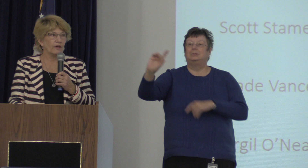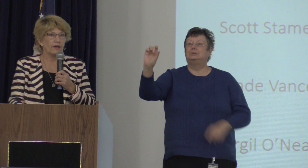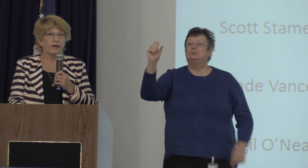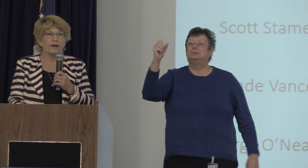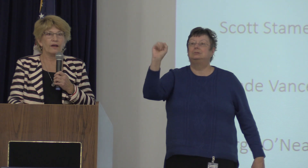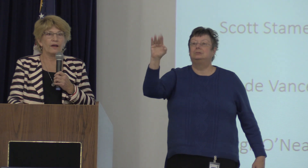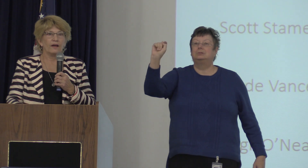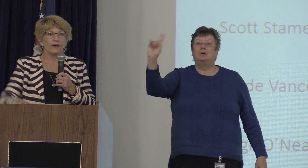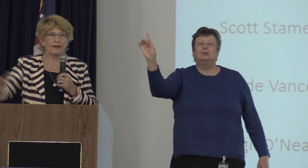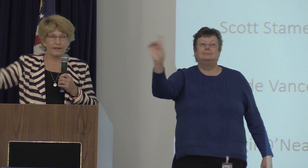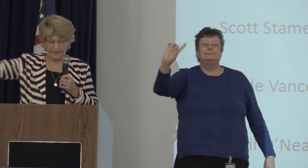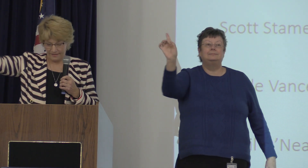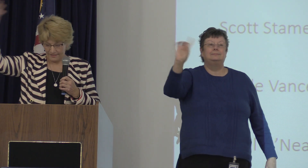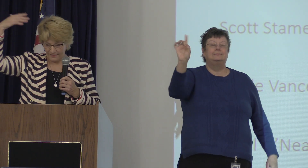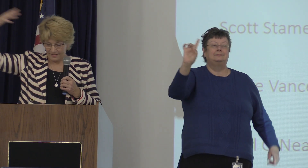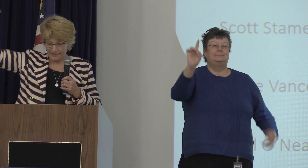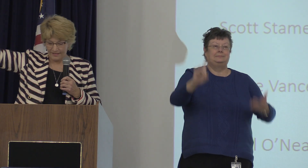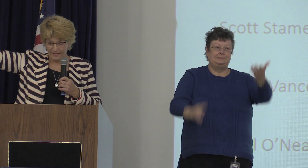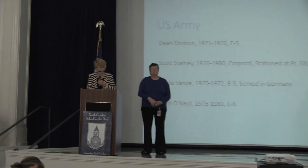here?